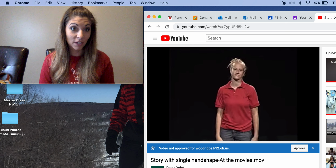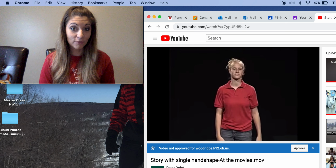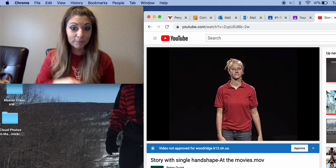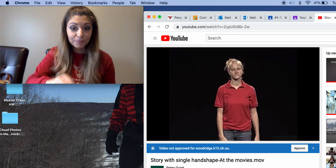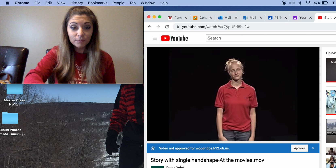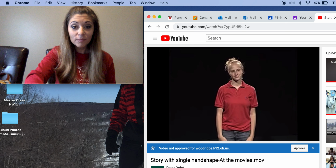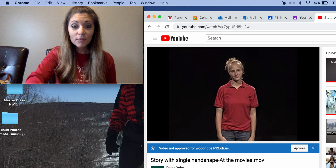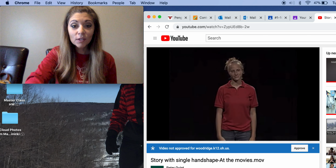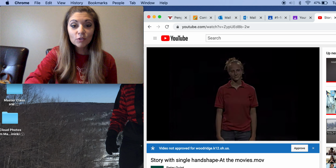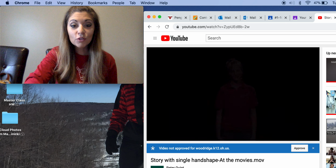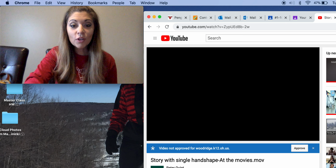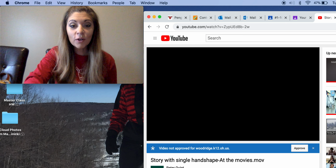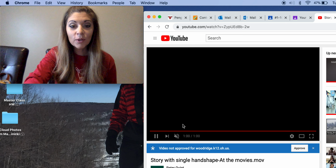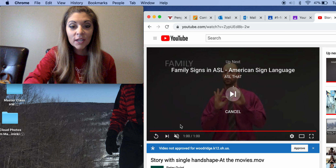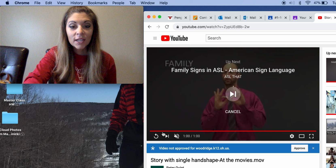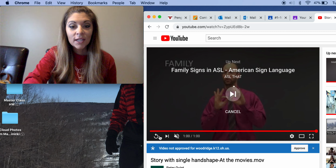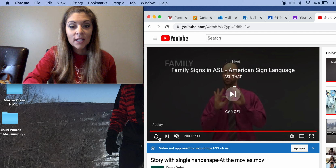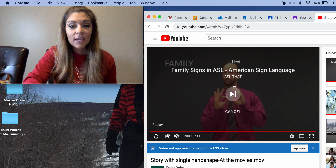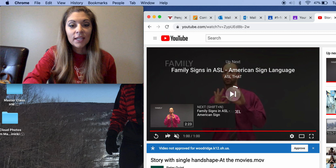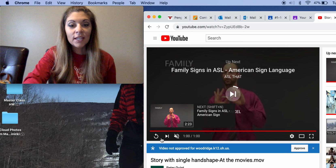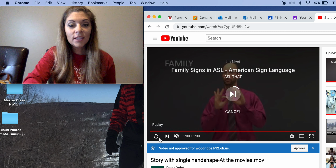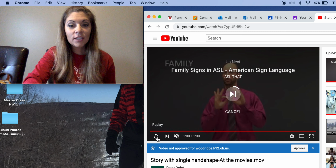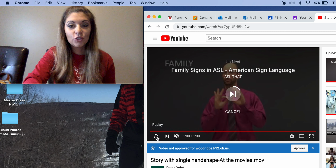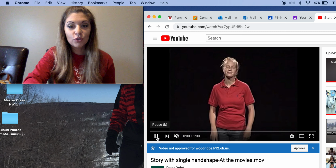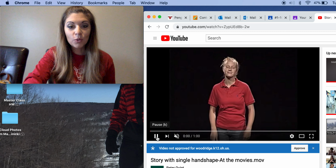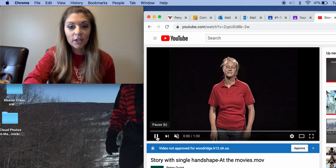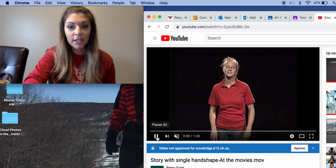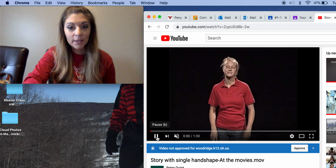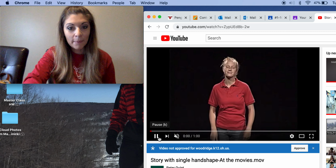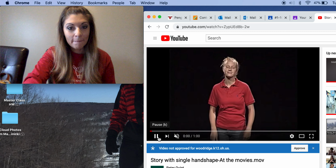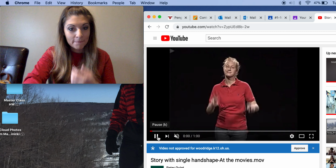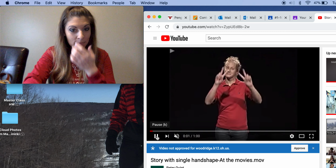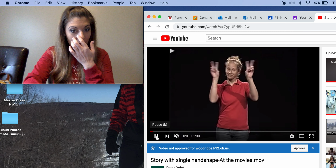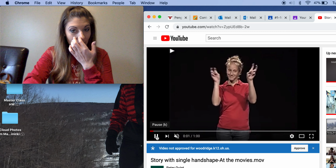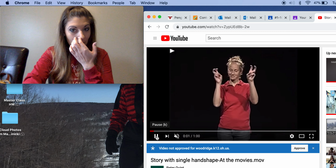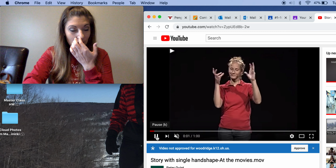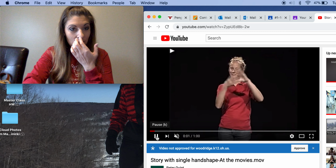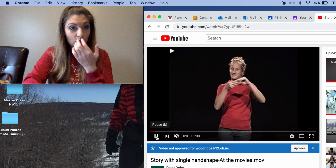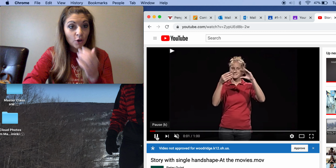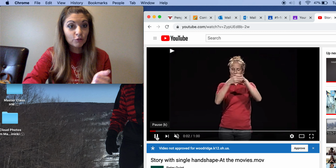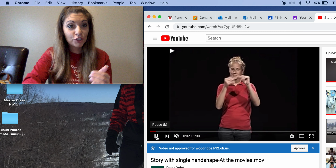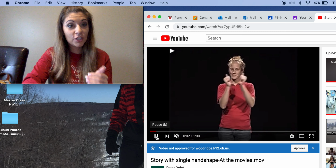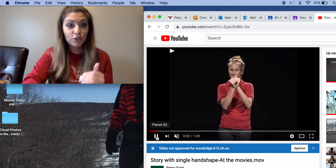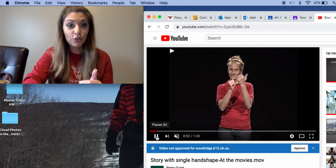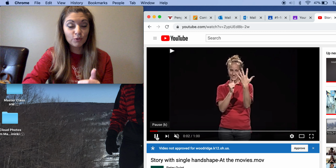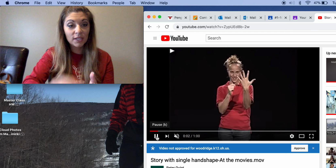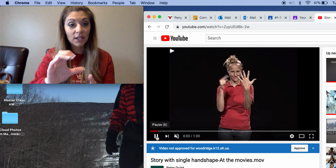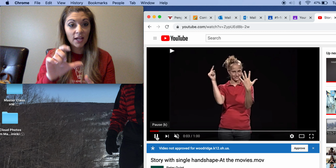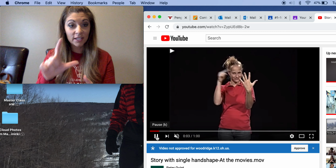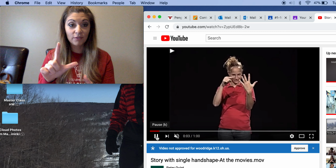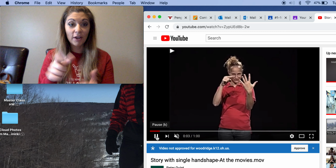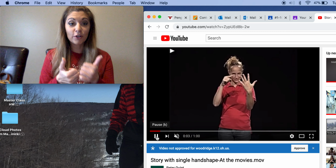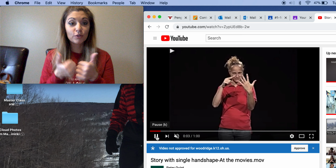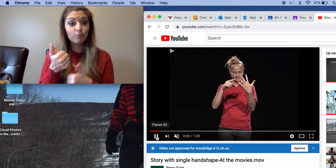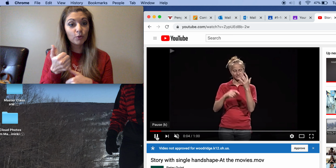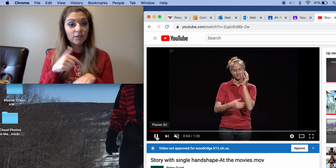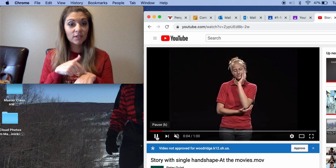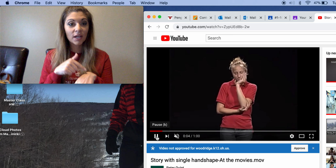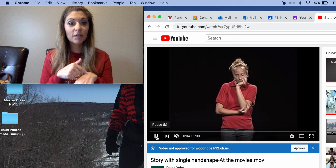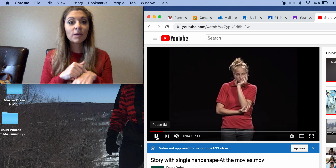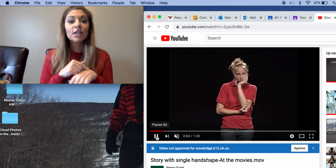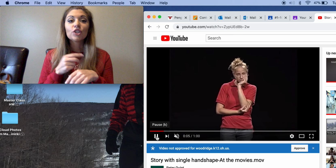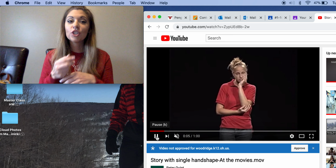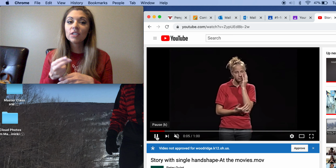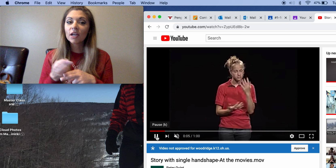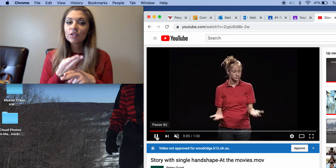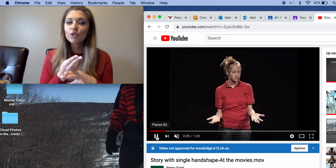of them leave. So, in this story, though she's using classifiers most of the